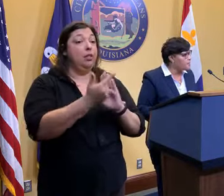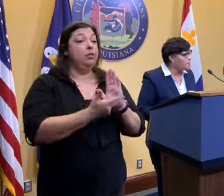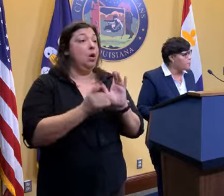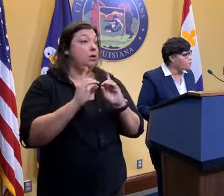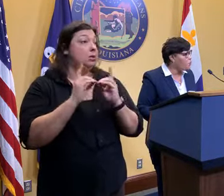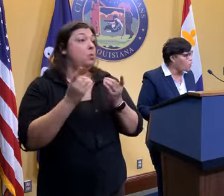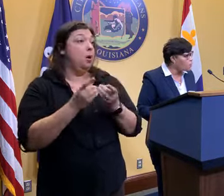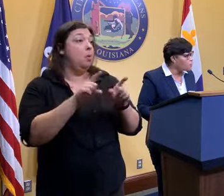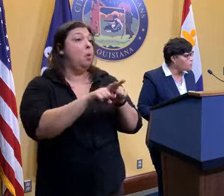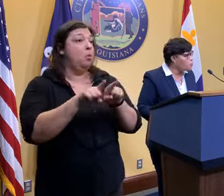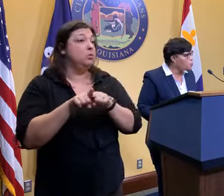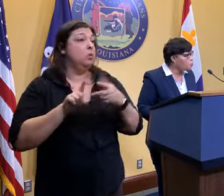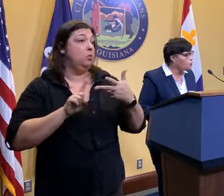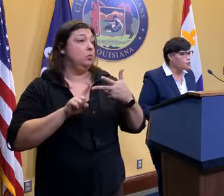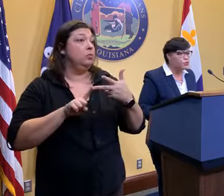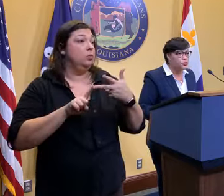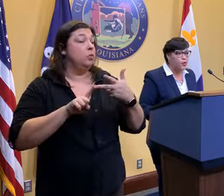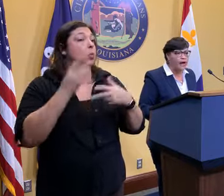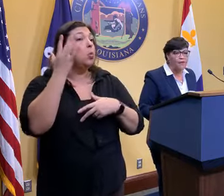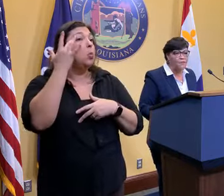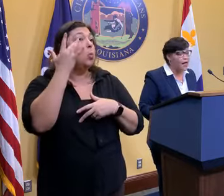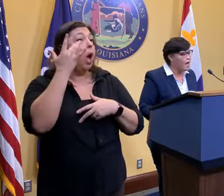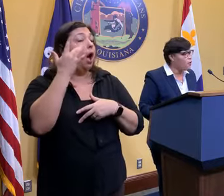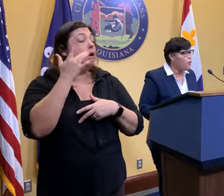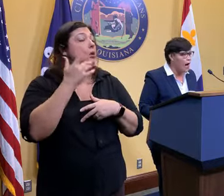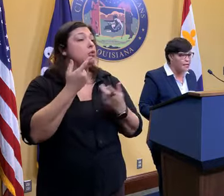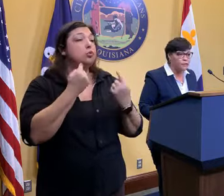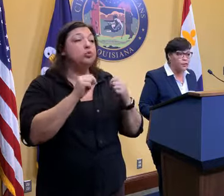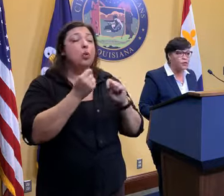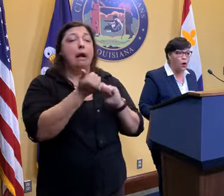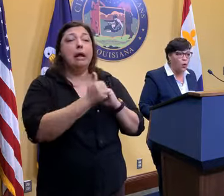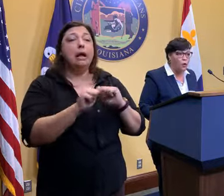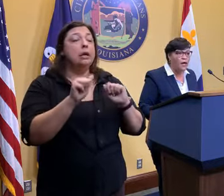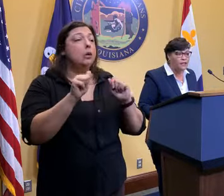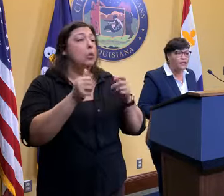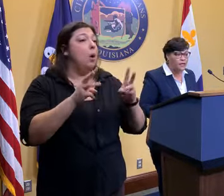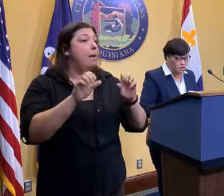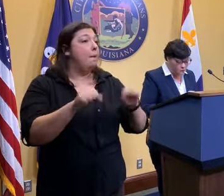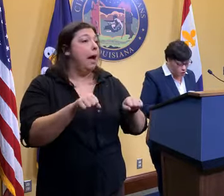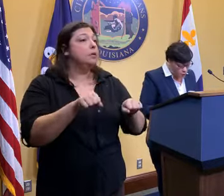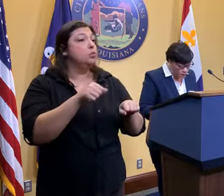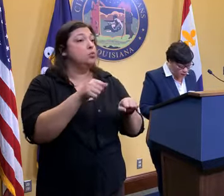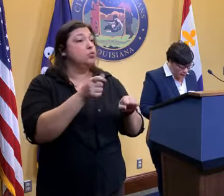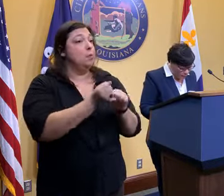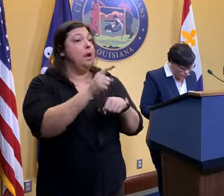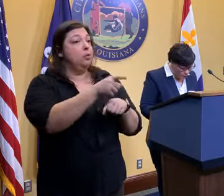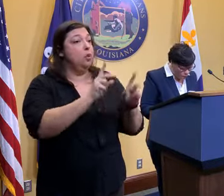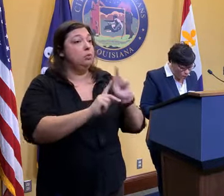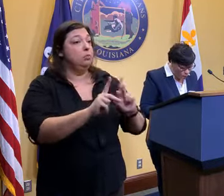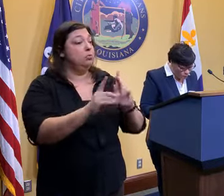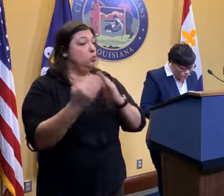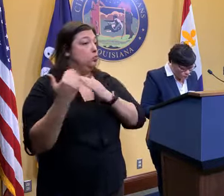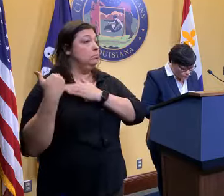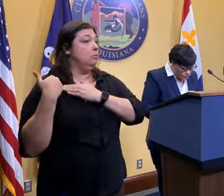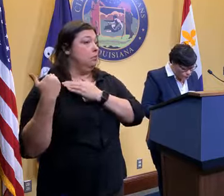the city of New Orleans, to pursue every angle possible to hold these individuals